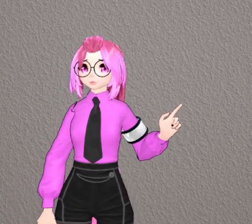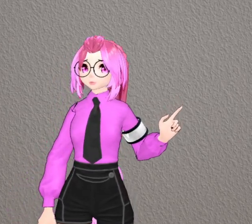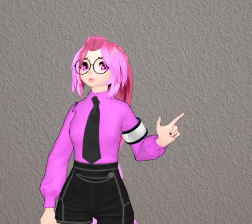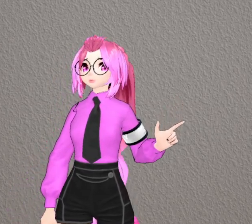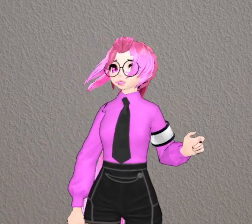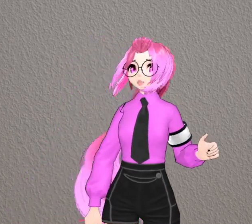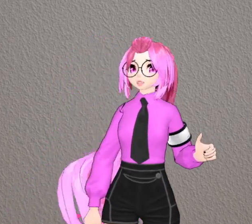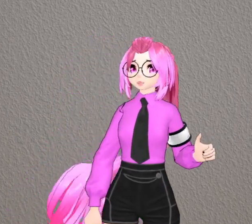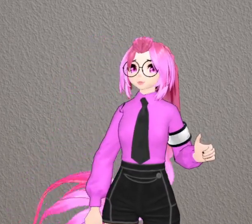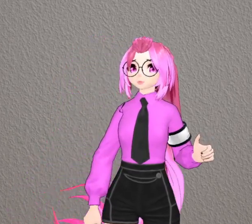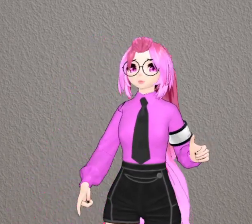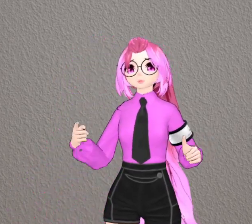Good.